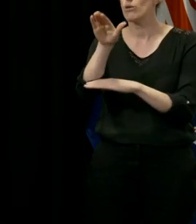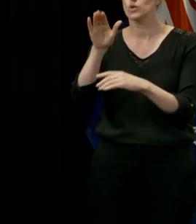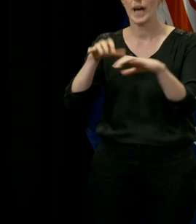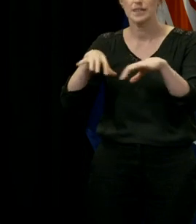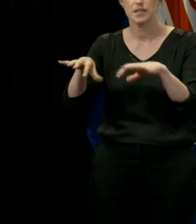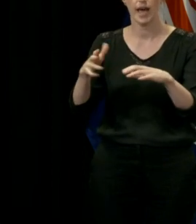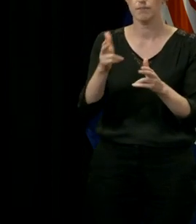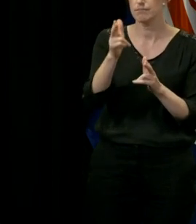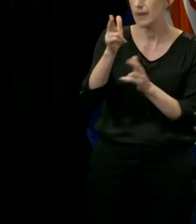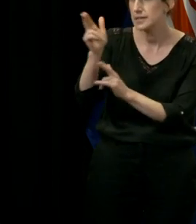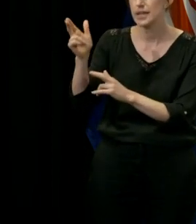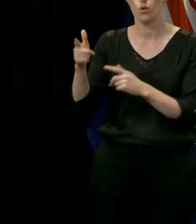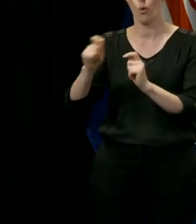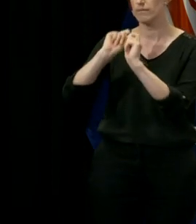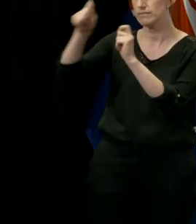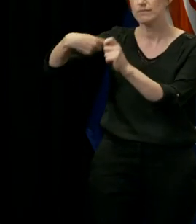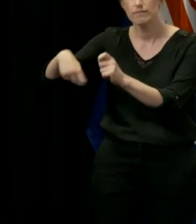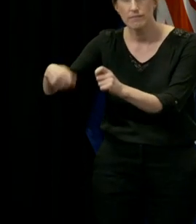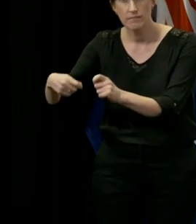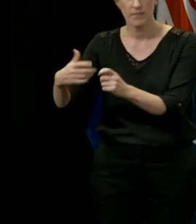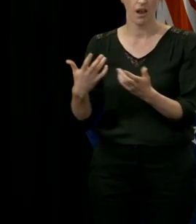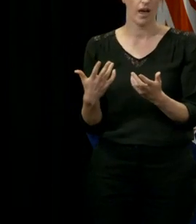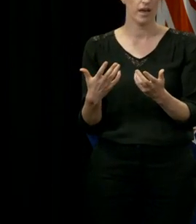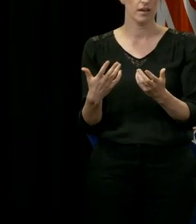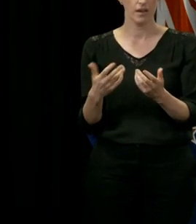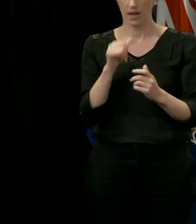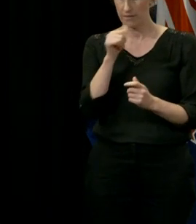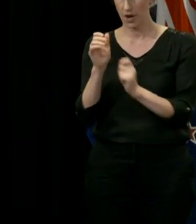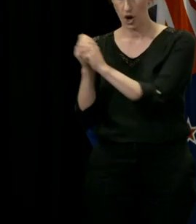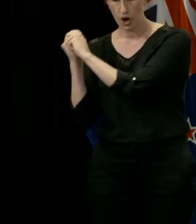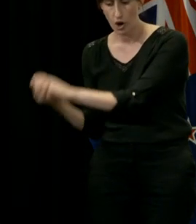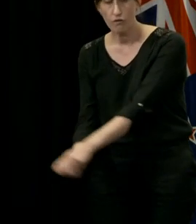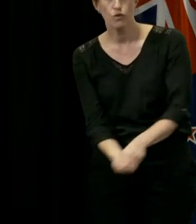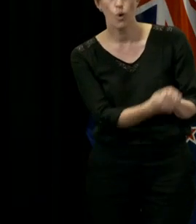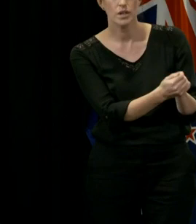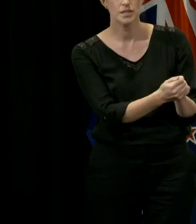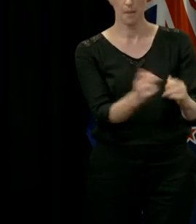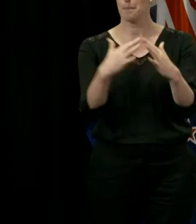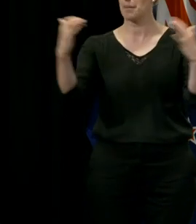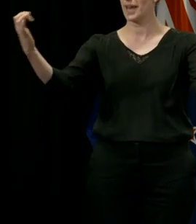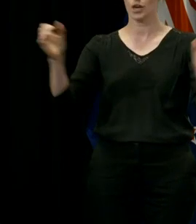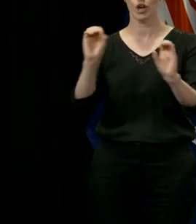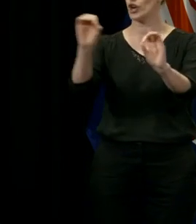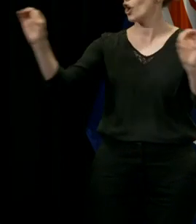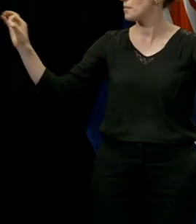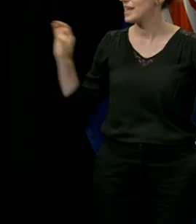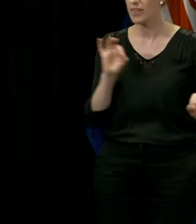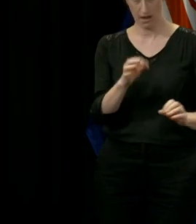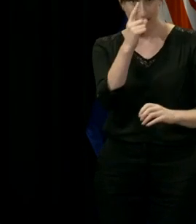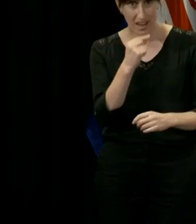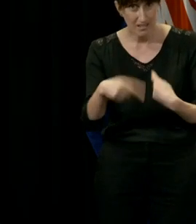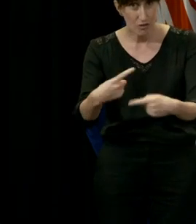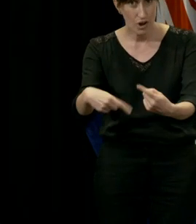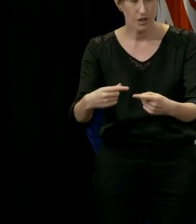you explain, do you have a sense of what's in play? Could you go to a golf course that's public and doesn't have staff? Yeah, so again, I'll come back to some really